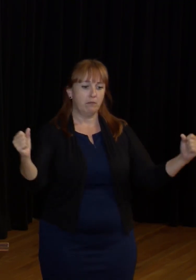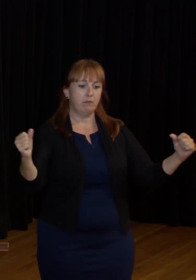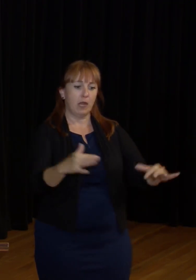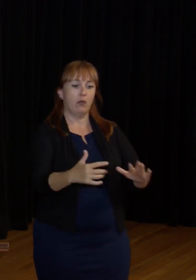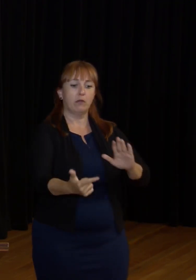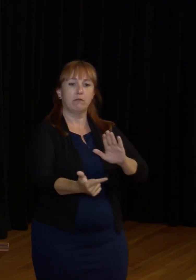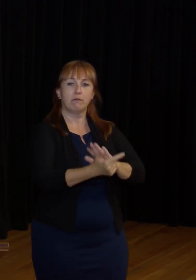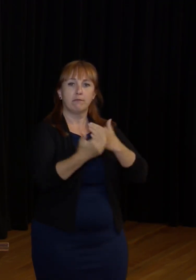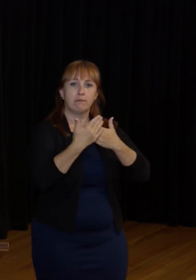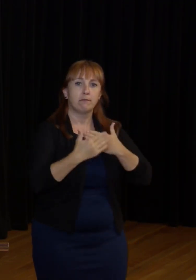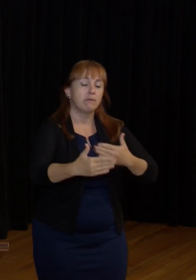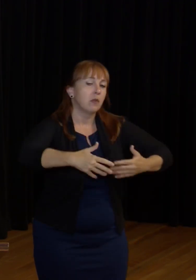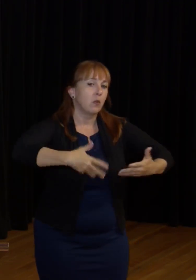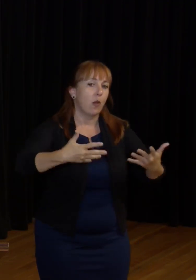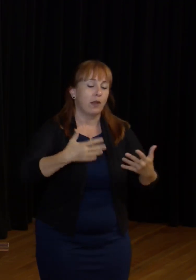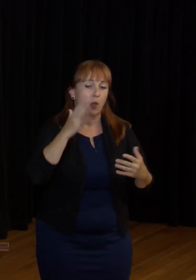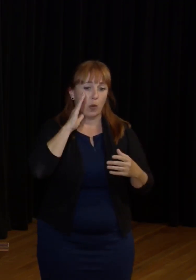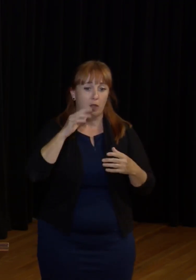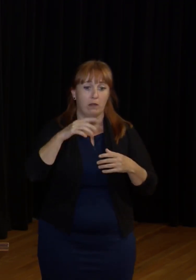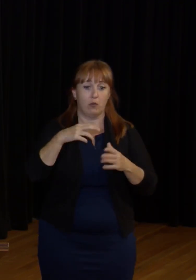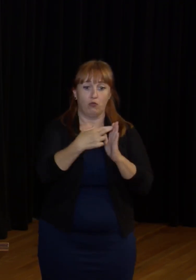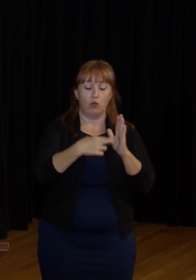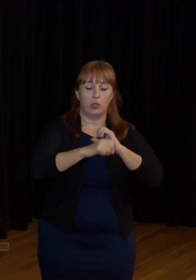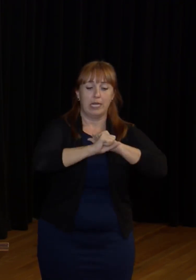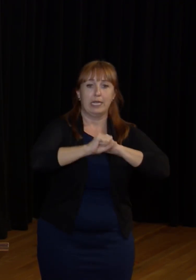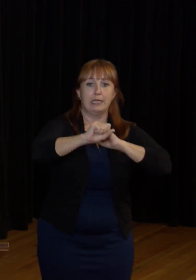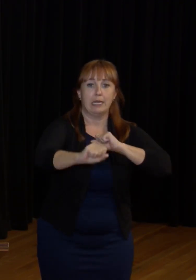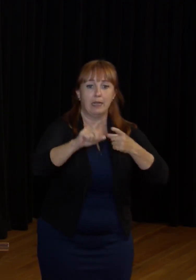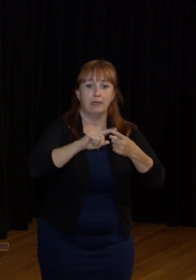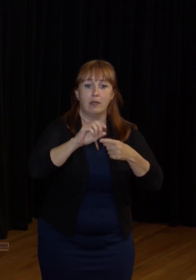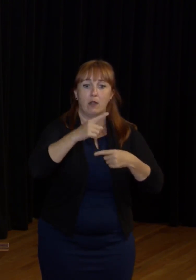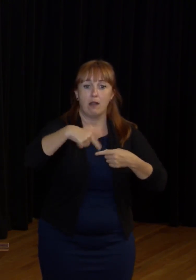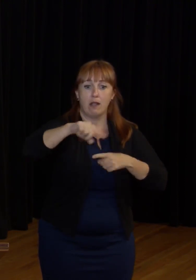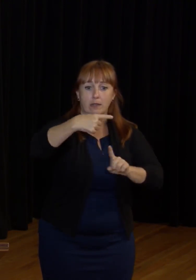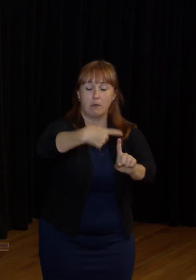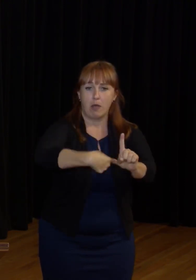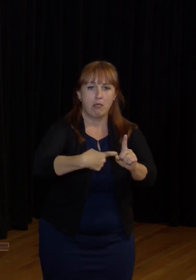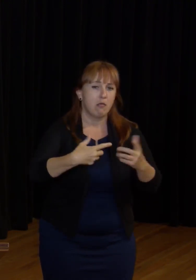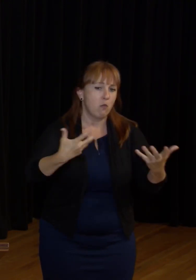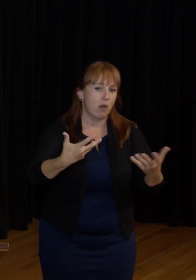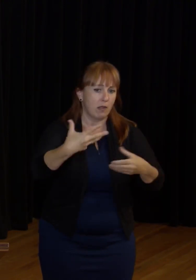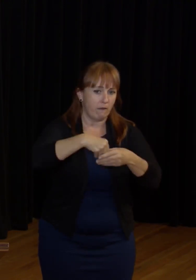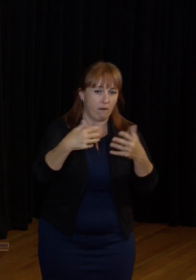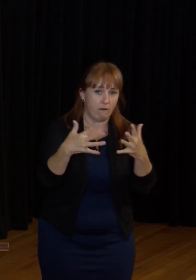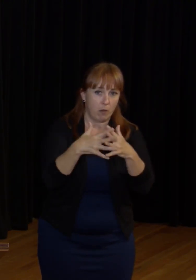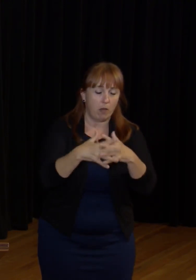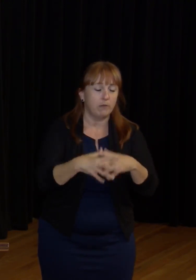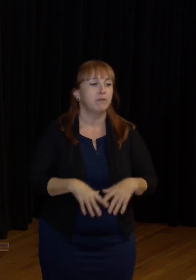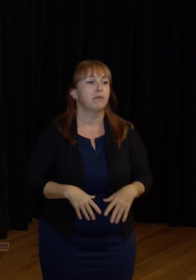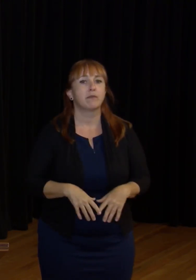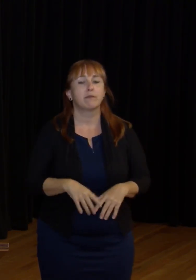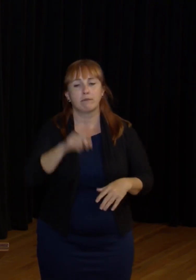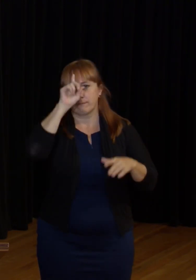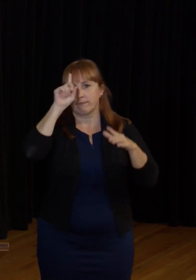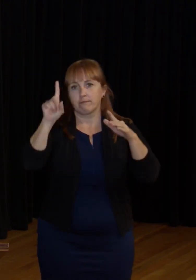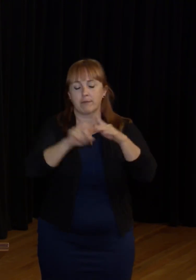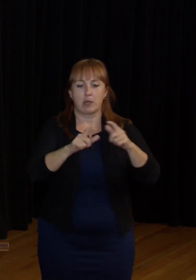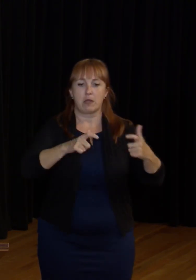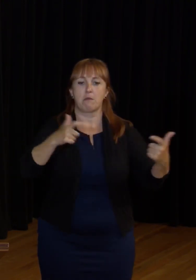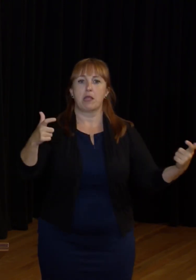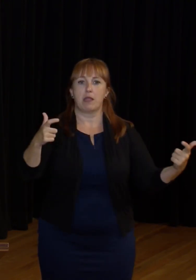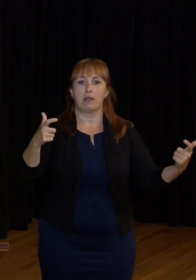take place under this extension that includes football spectators. Well, I think the only thing that comes to mind is anything that would be large, like